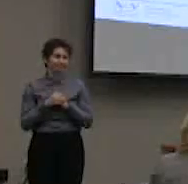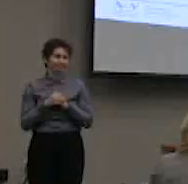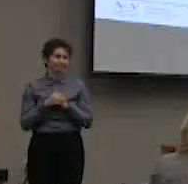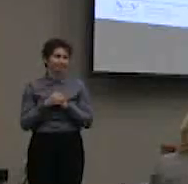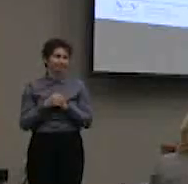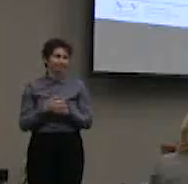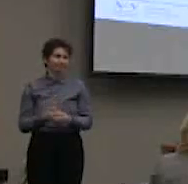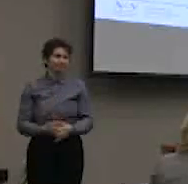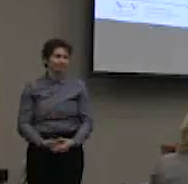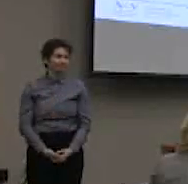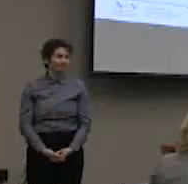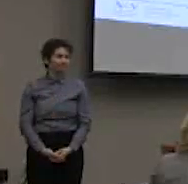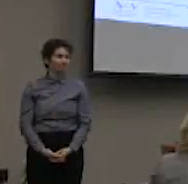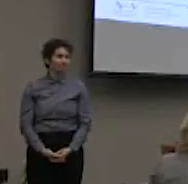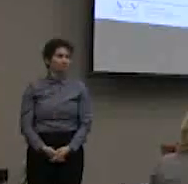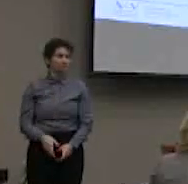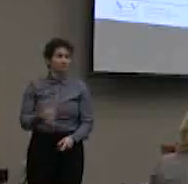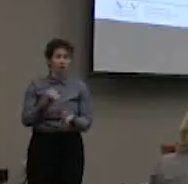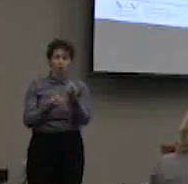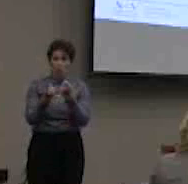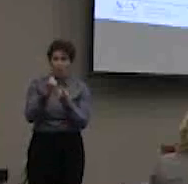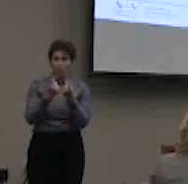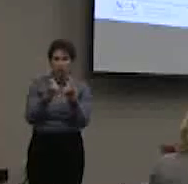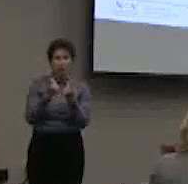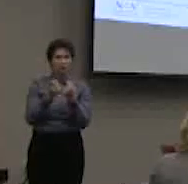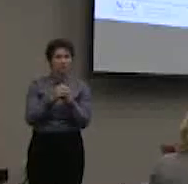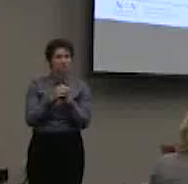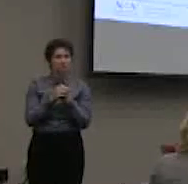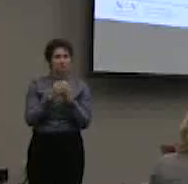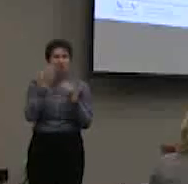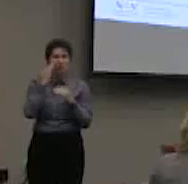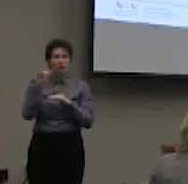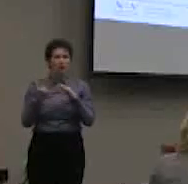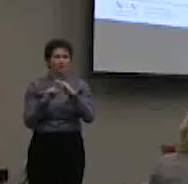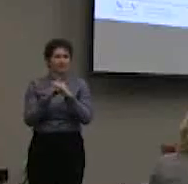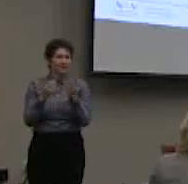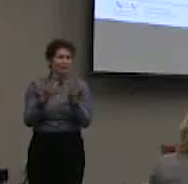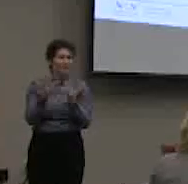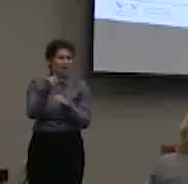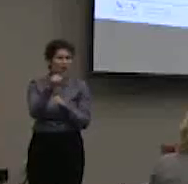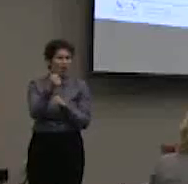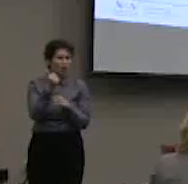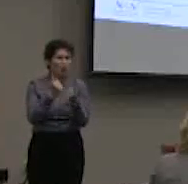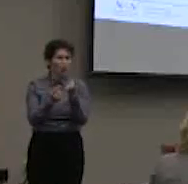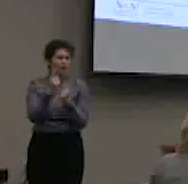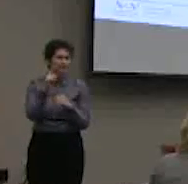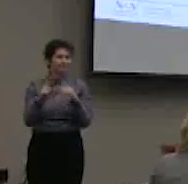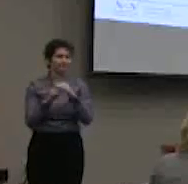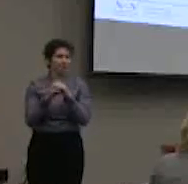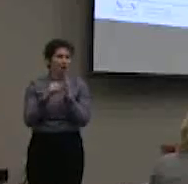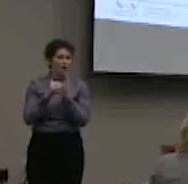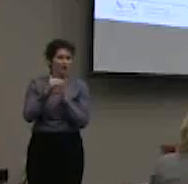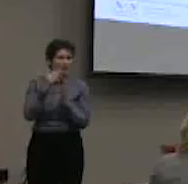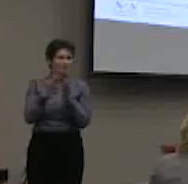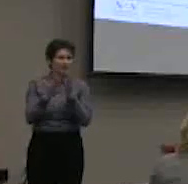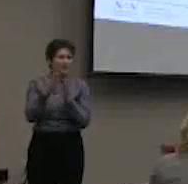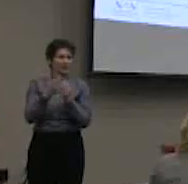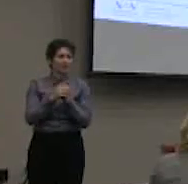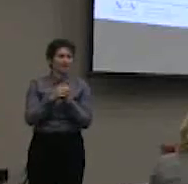Anyone else? What comes up? What other questions come up often that you may not have thought of so